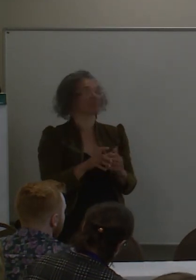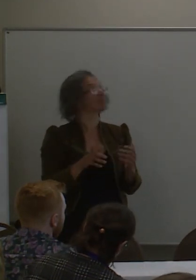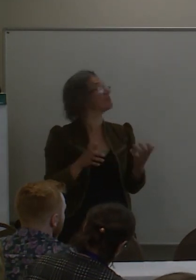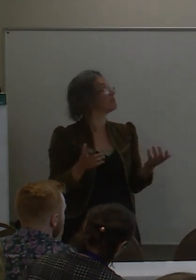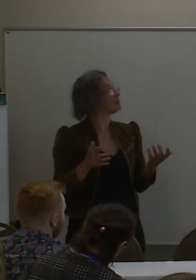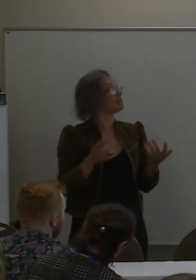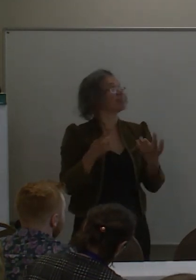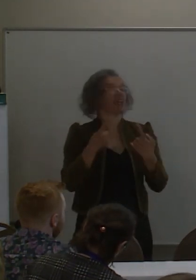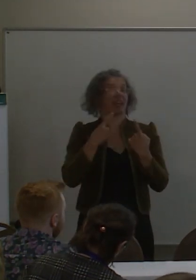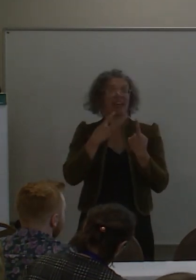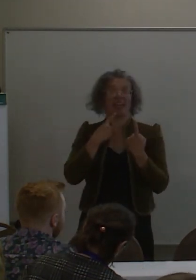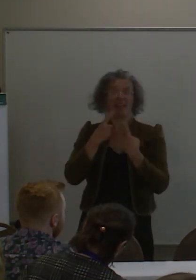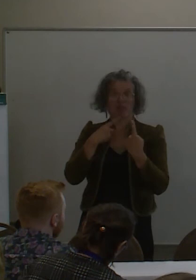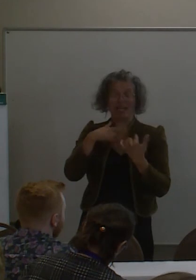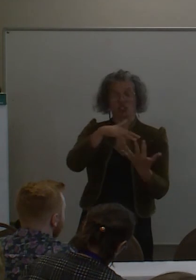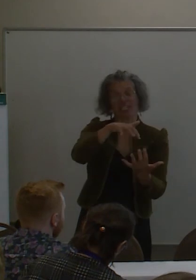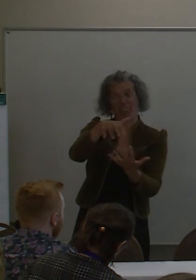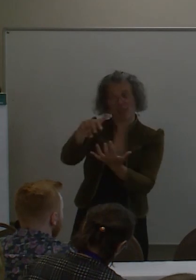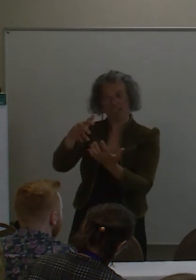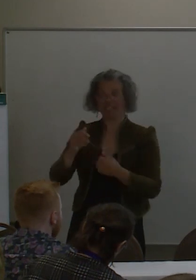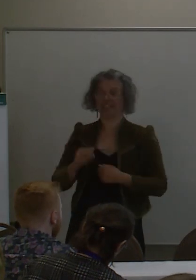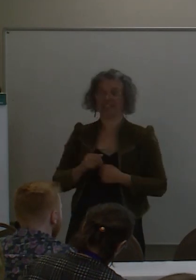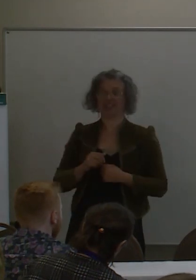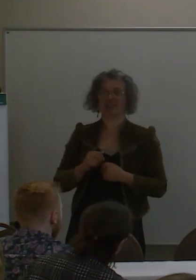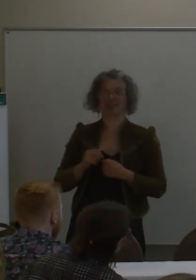information gathering, literature searches,